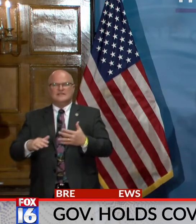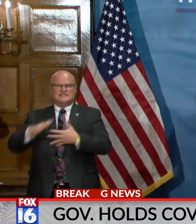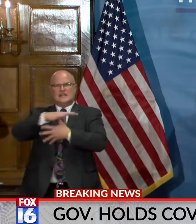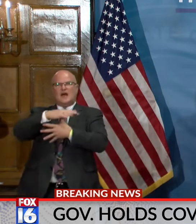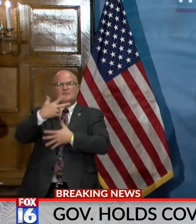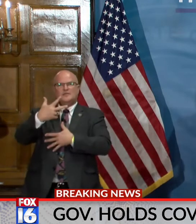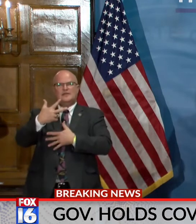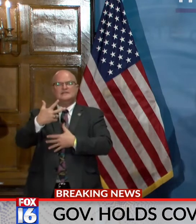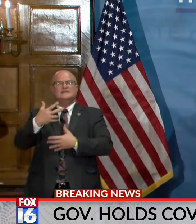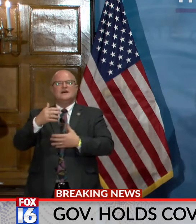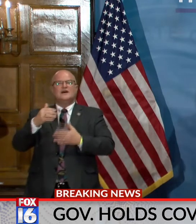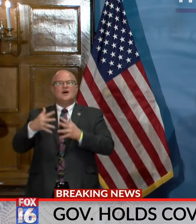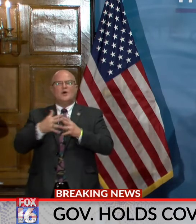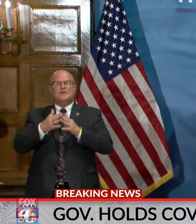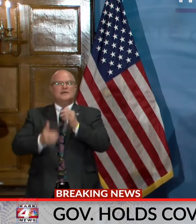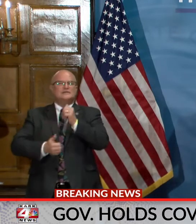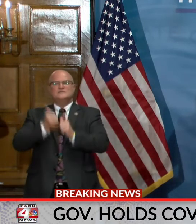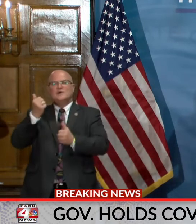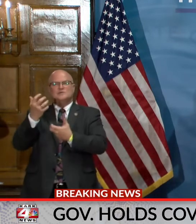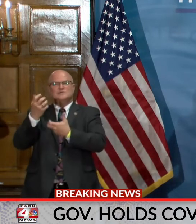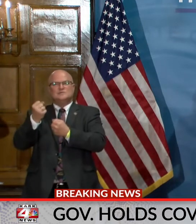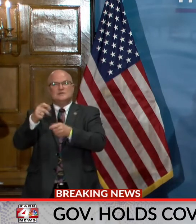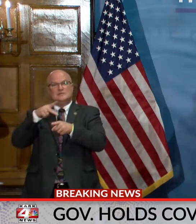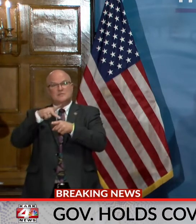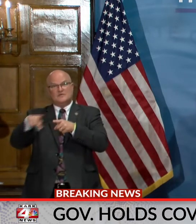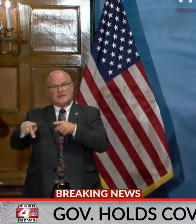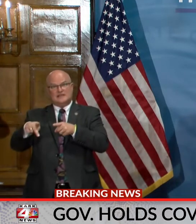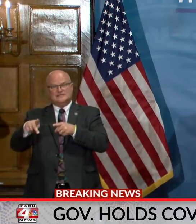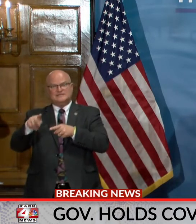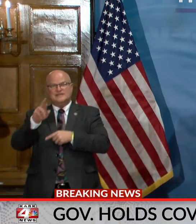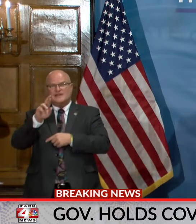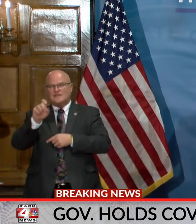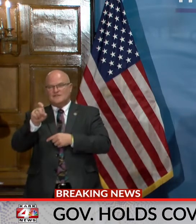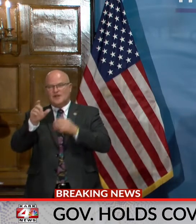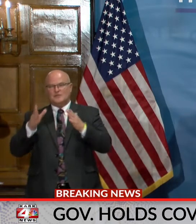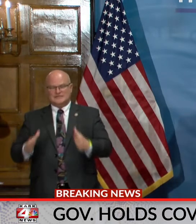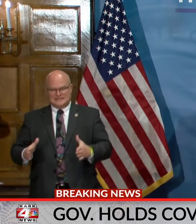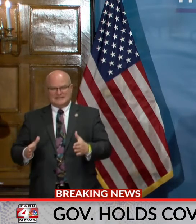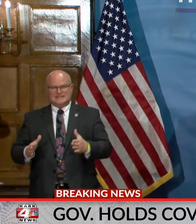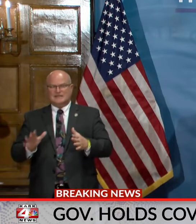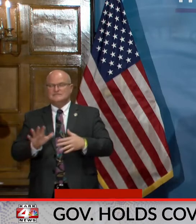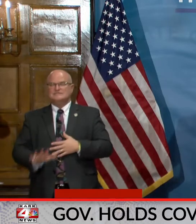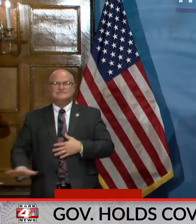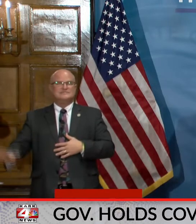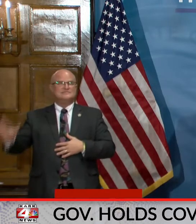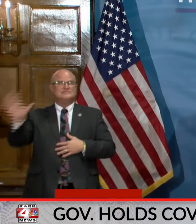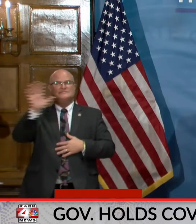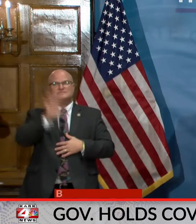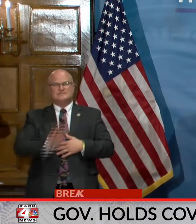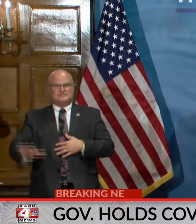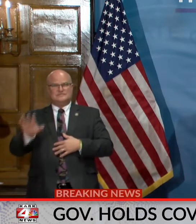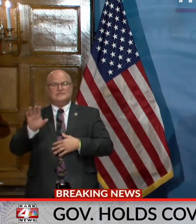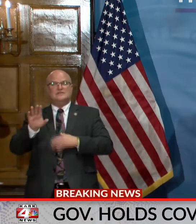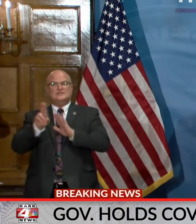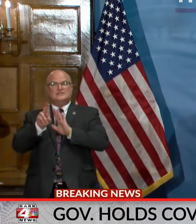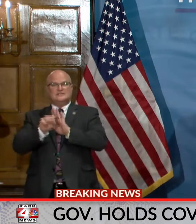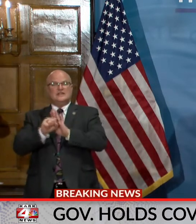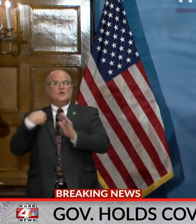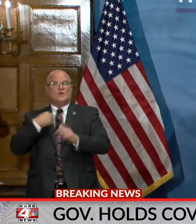as America's most trusted most trusted professions. At the top of that list across all professions. We are in